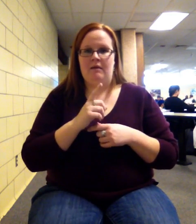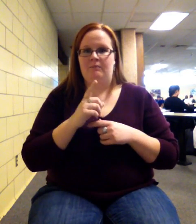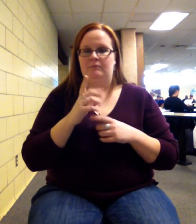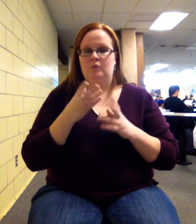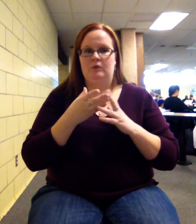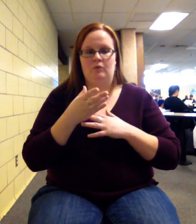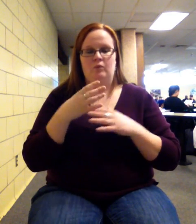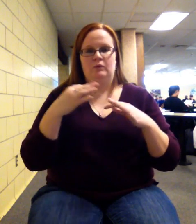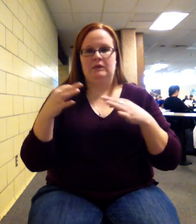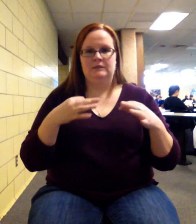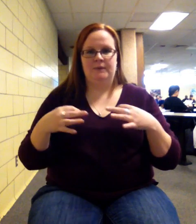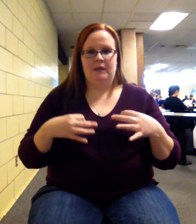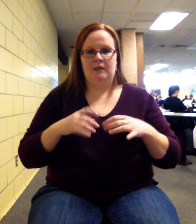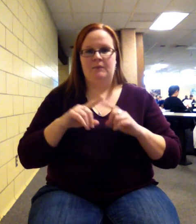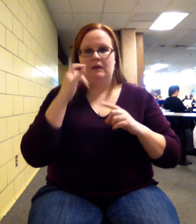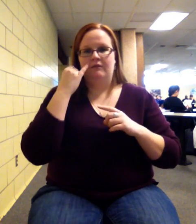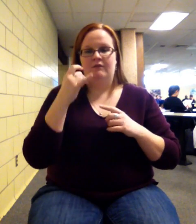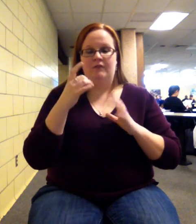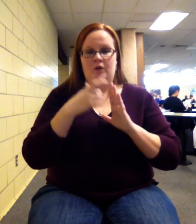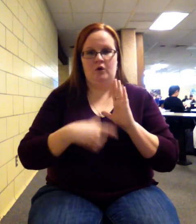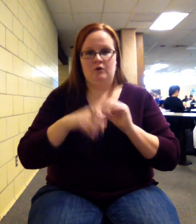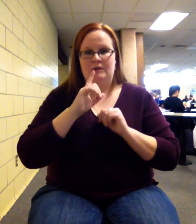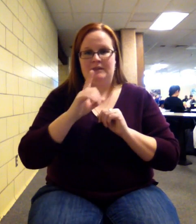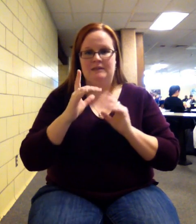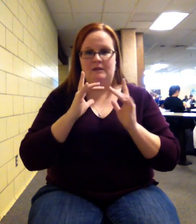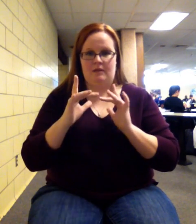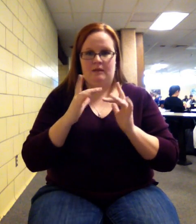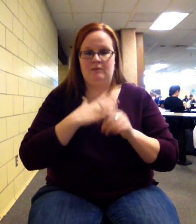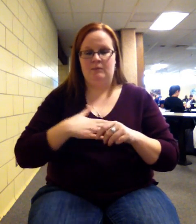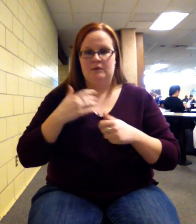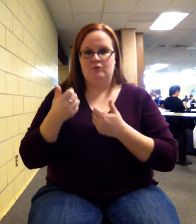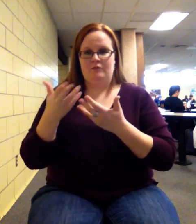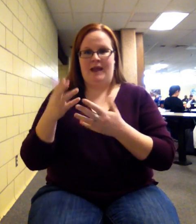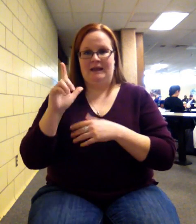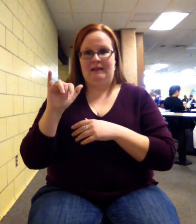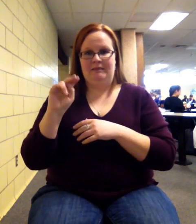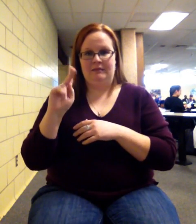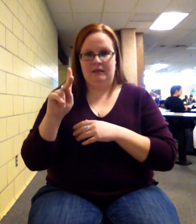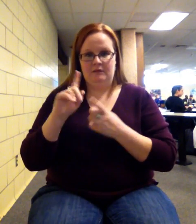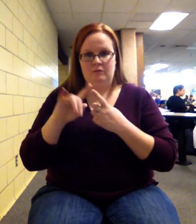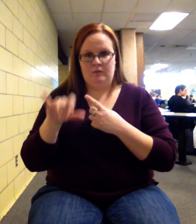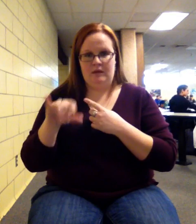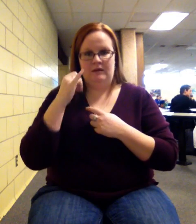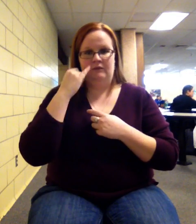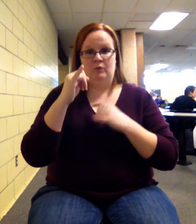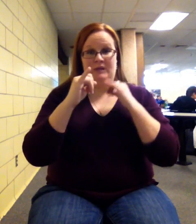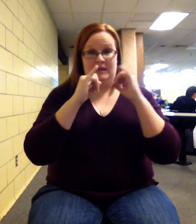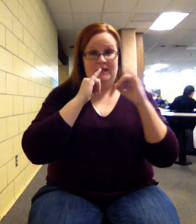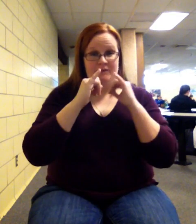explaining it. But if the article is online, I'm saying please provide a link to that article. If you interview someone, you don't need to state their